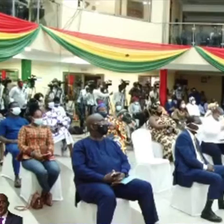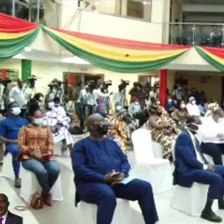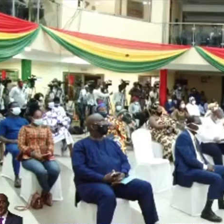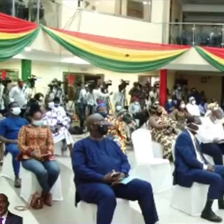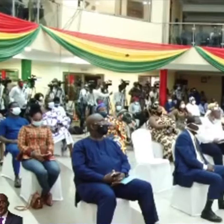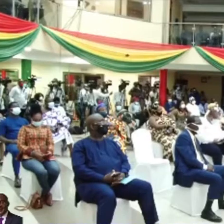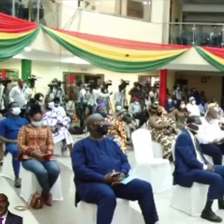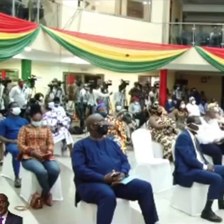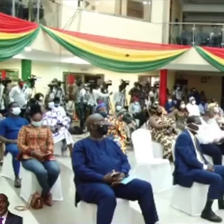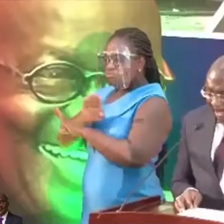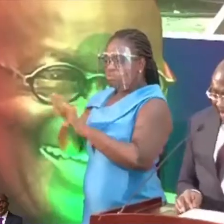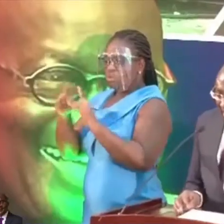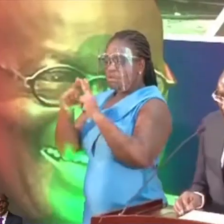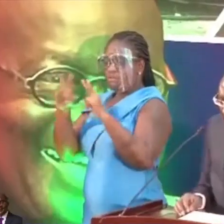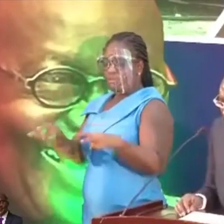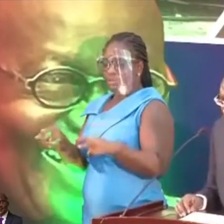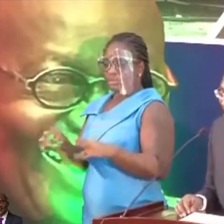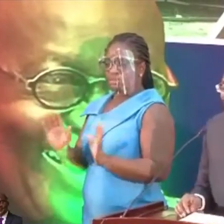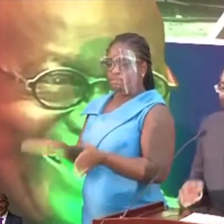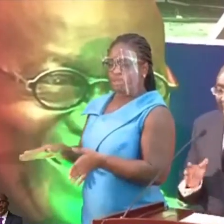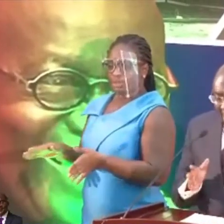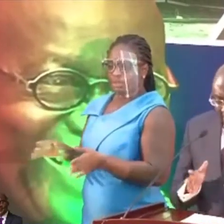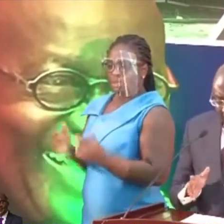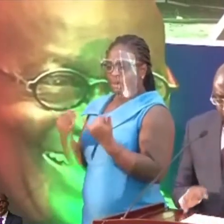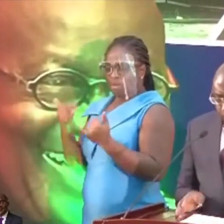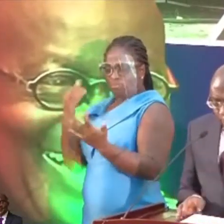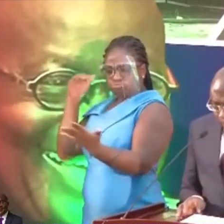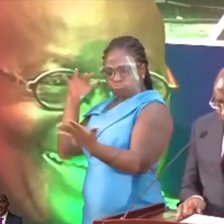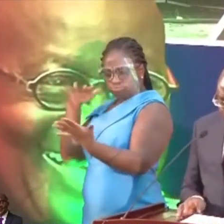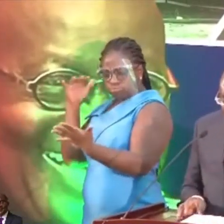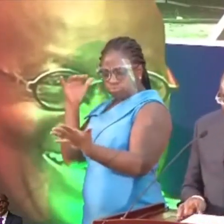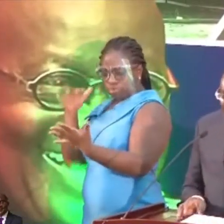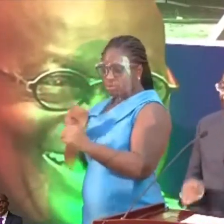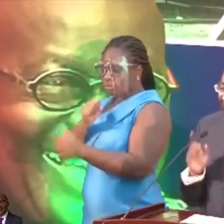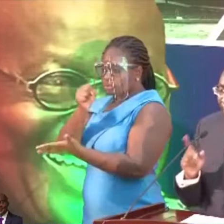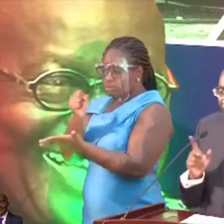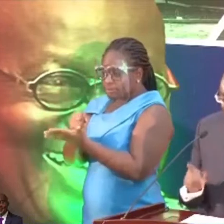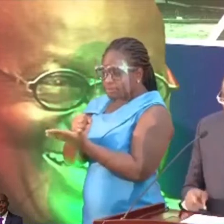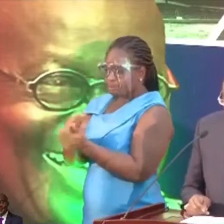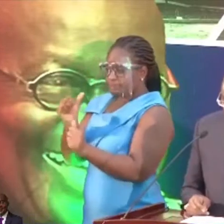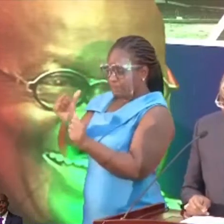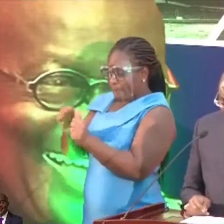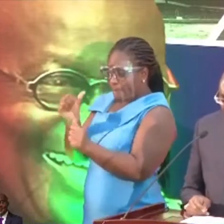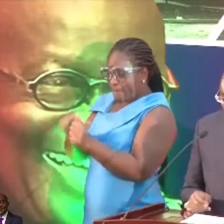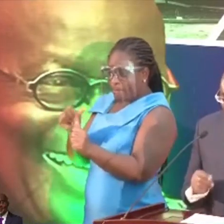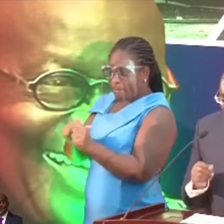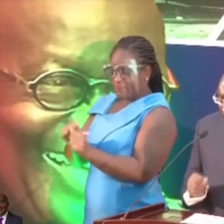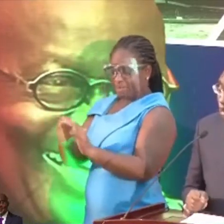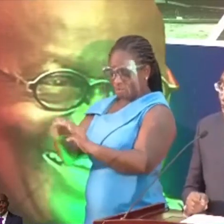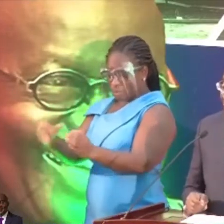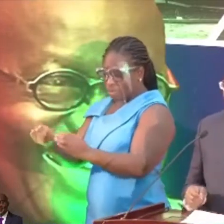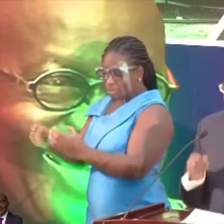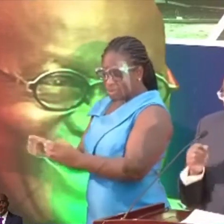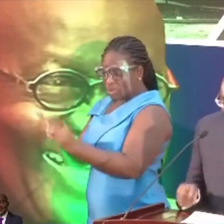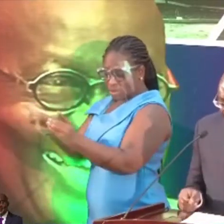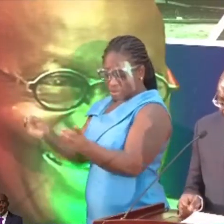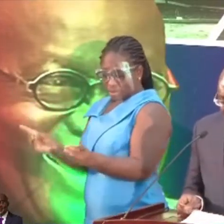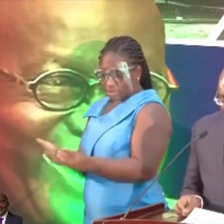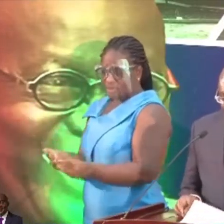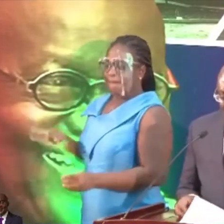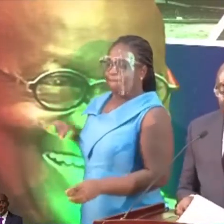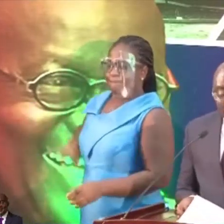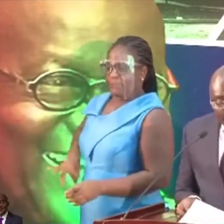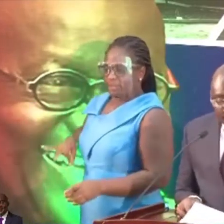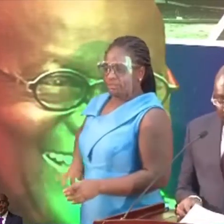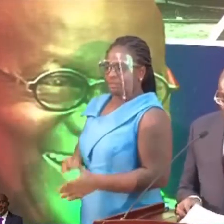or constituency behind, we have steadily ensured that every constituency or district benefits